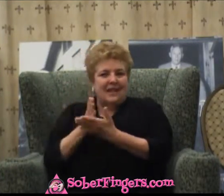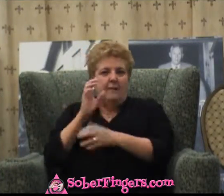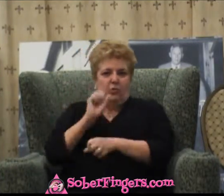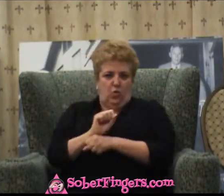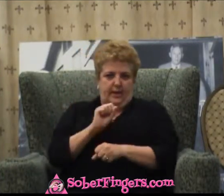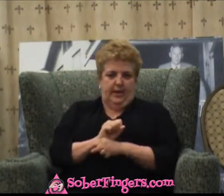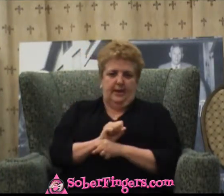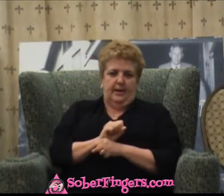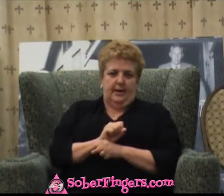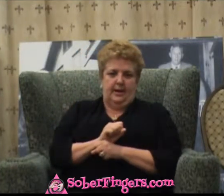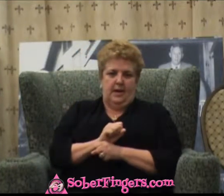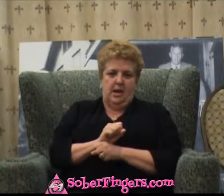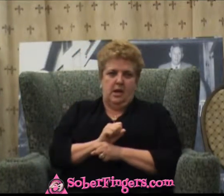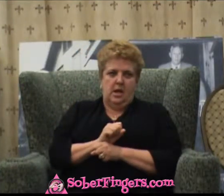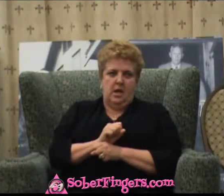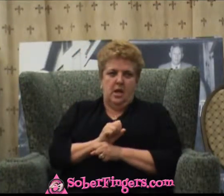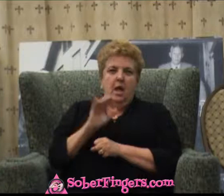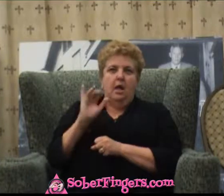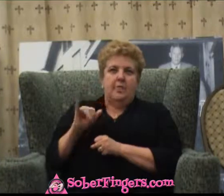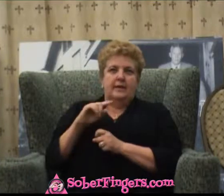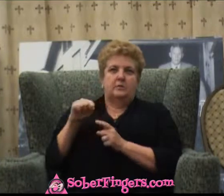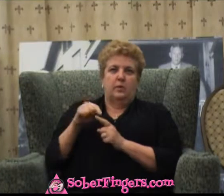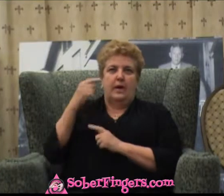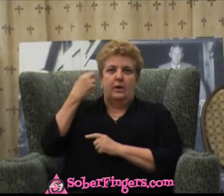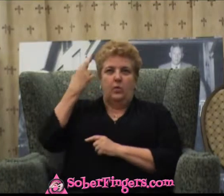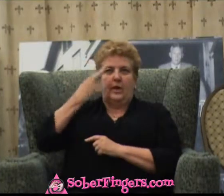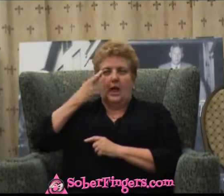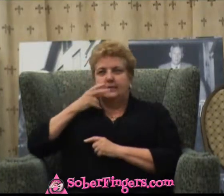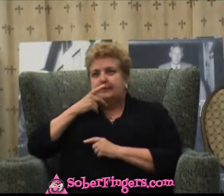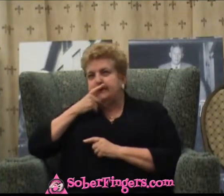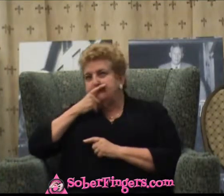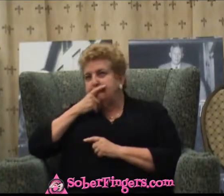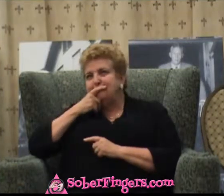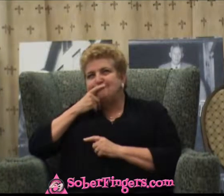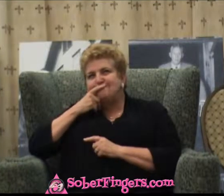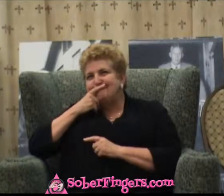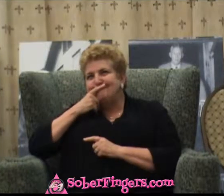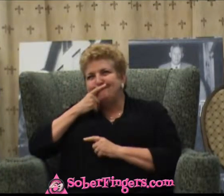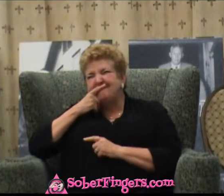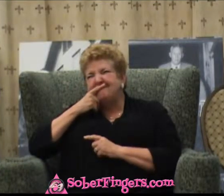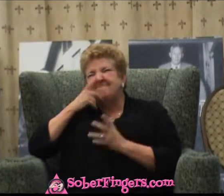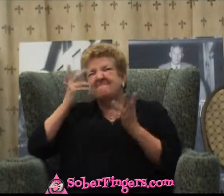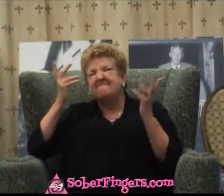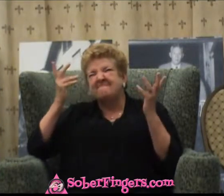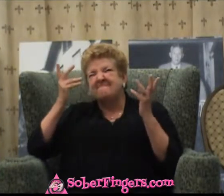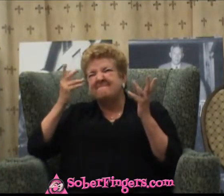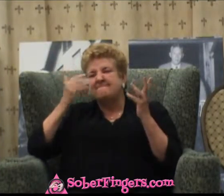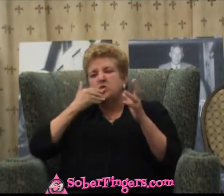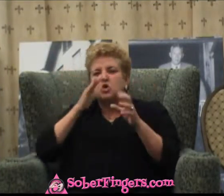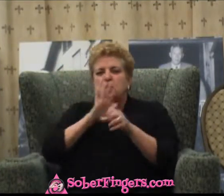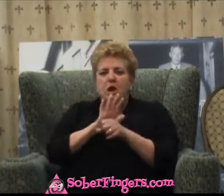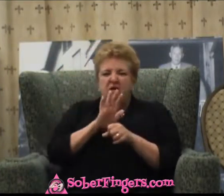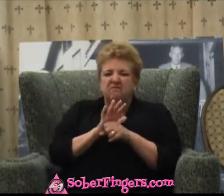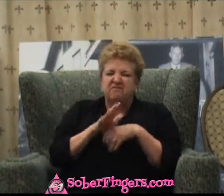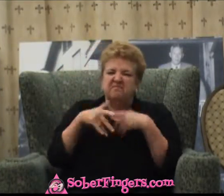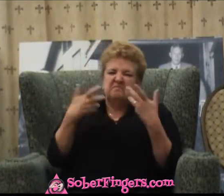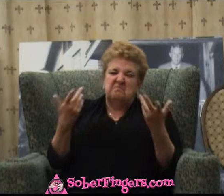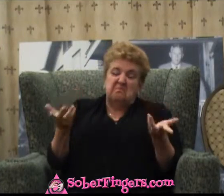And that's when I realized that I started to really just settle for anything in life. Good enough is good enough for Rose, you know?